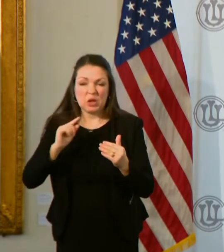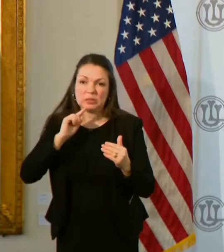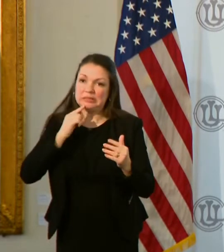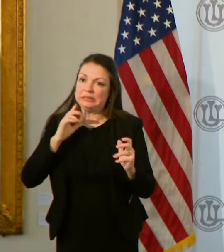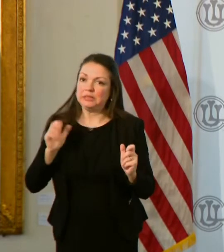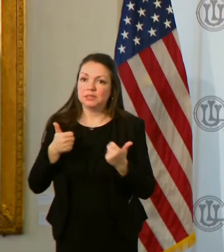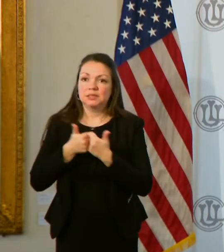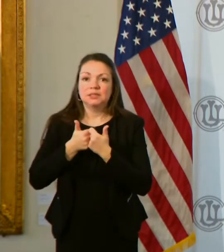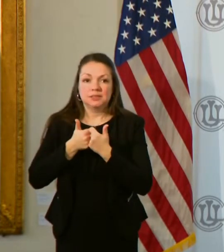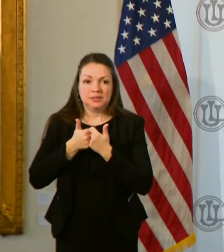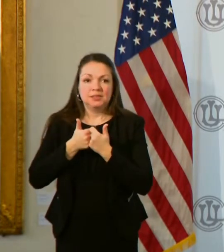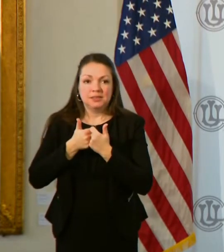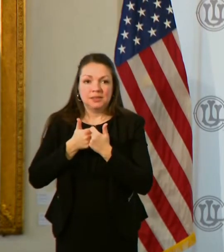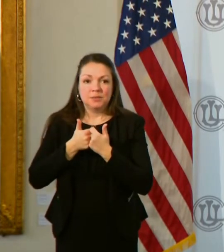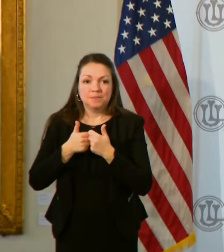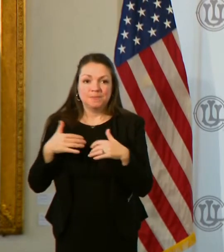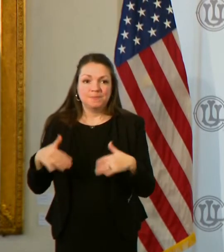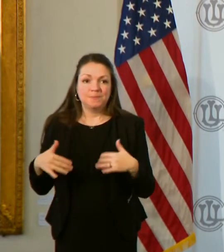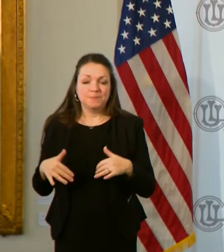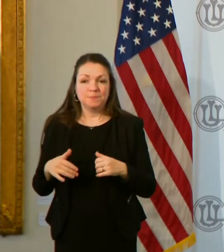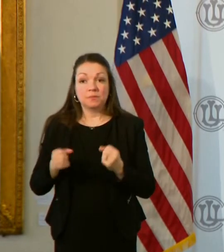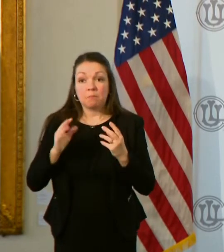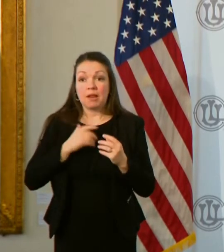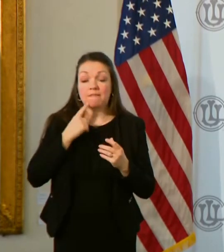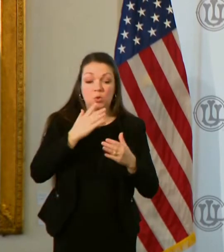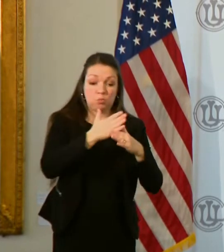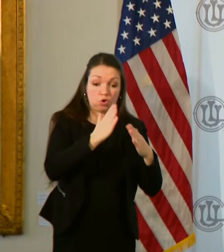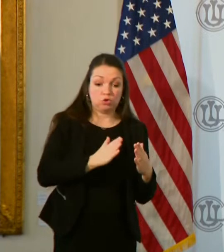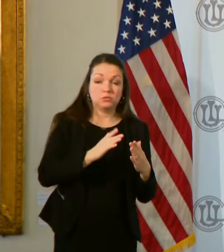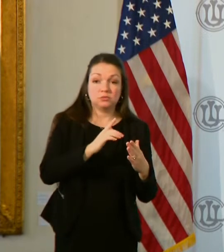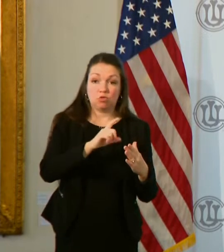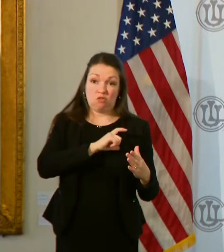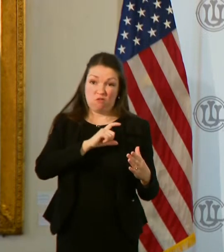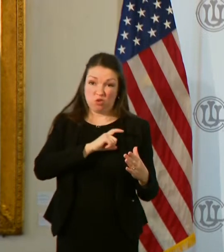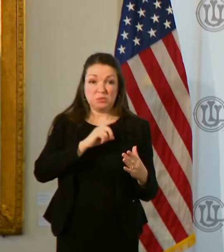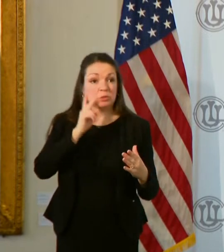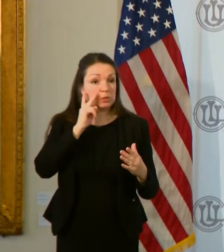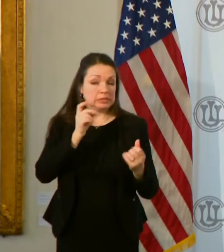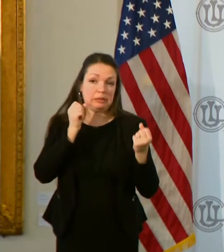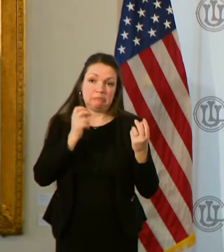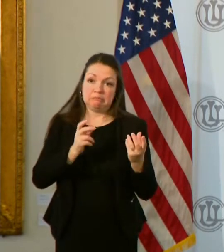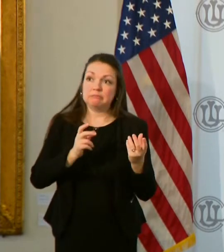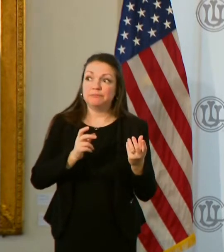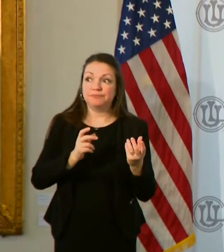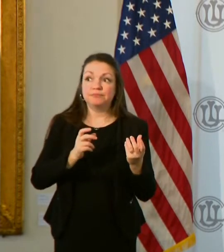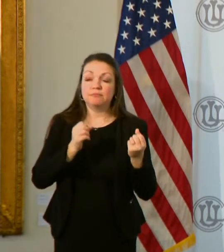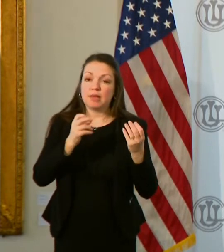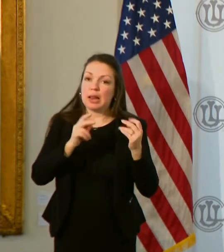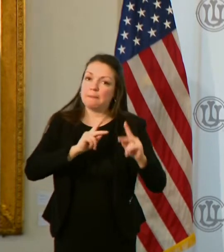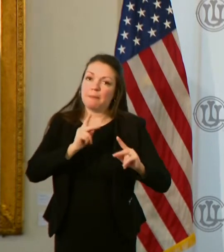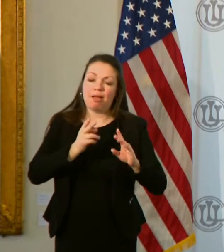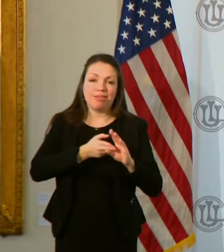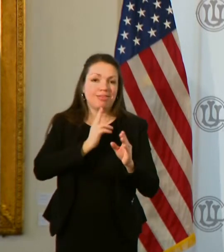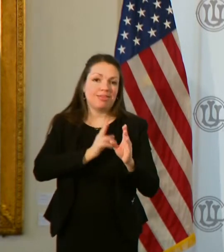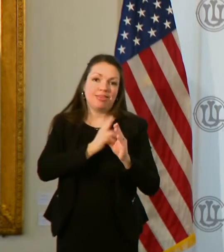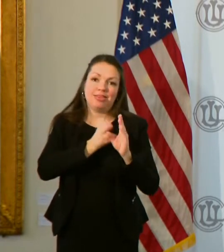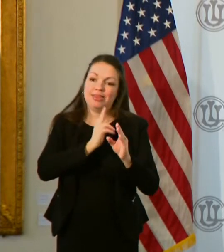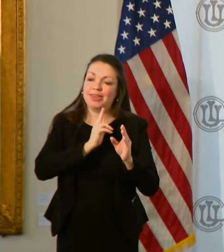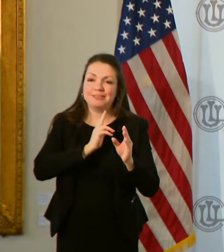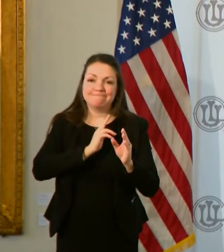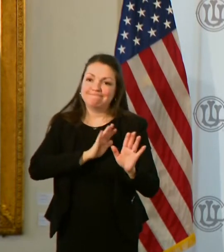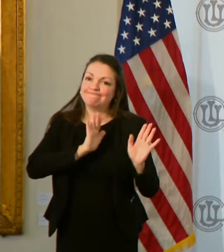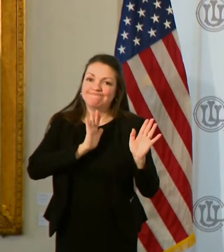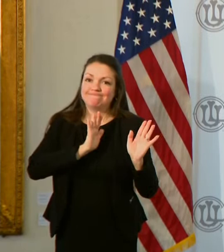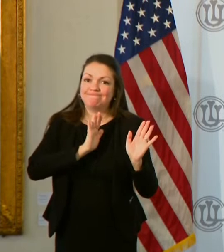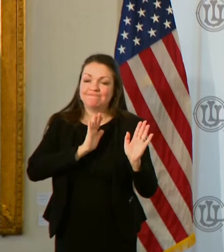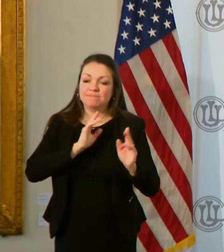challenging. But much like many of our partners in law enforcement, we have seen a rise in resignations of